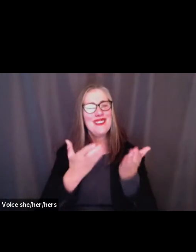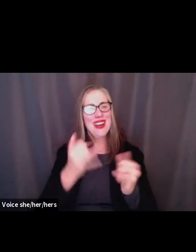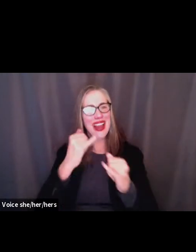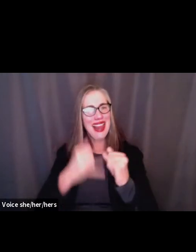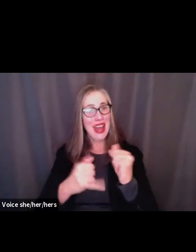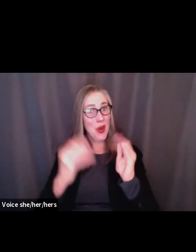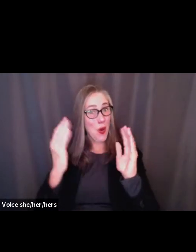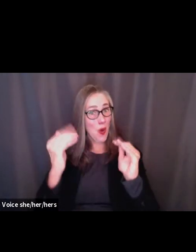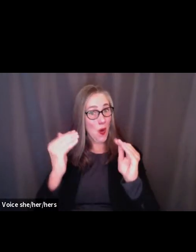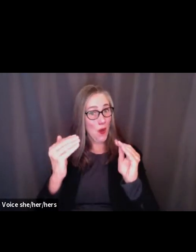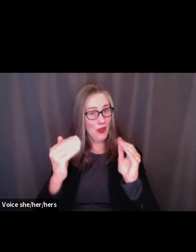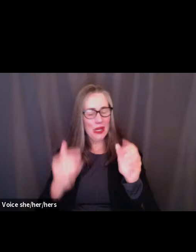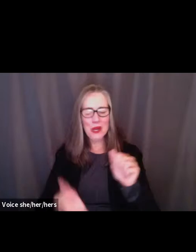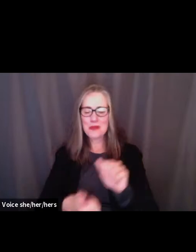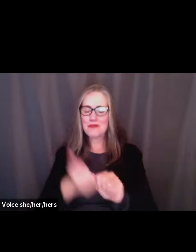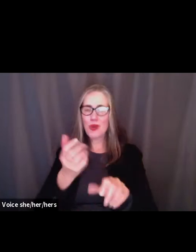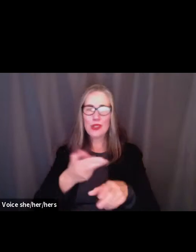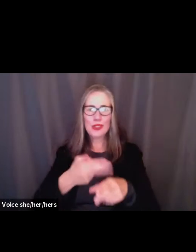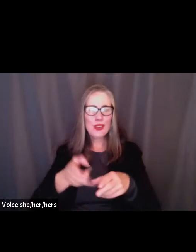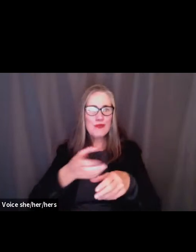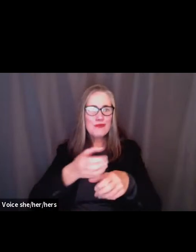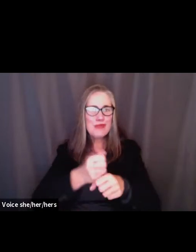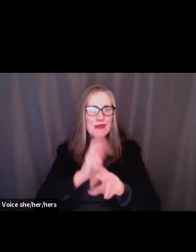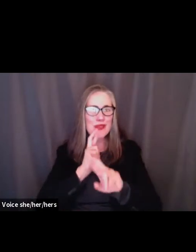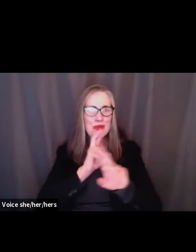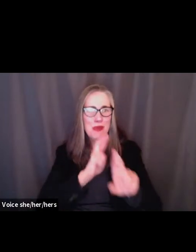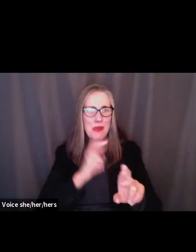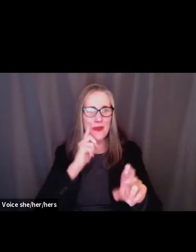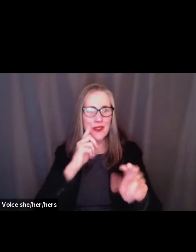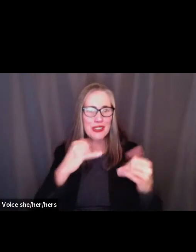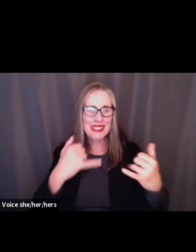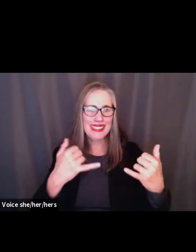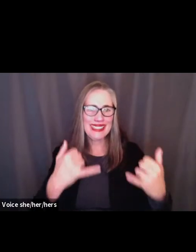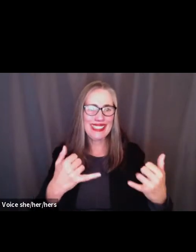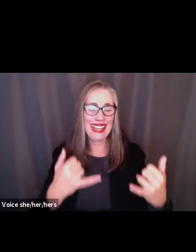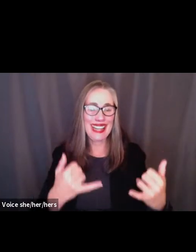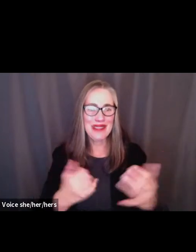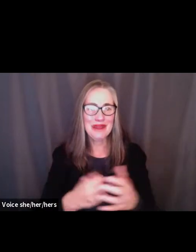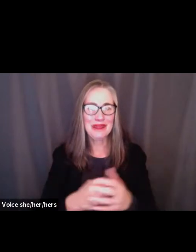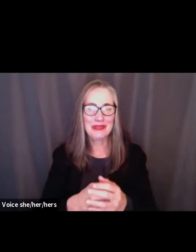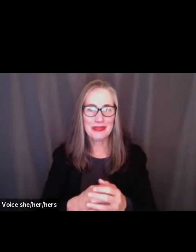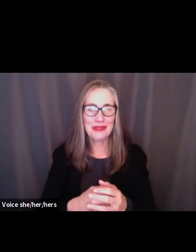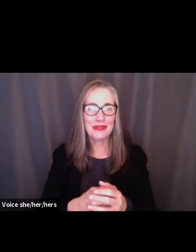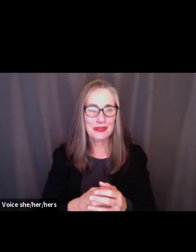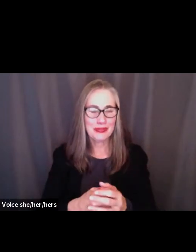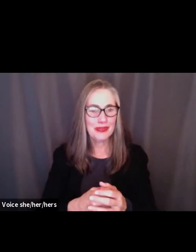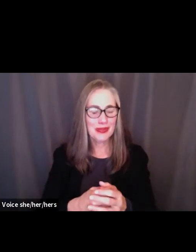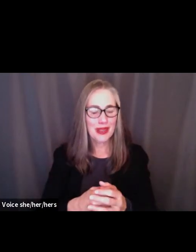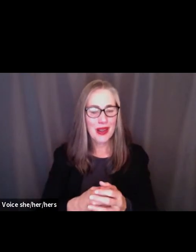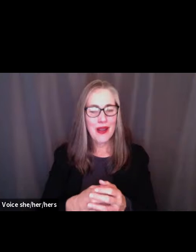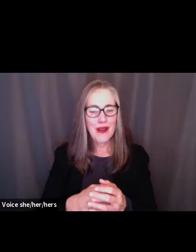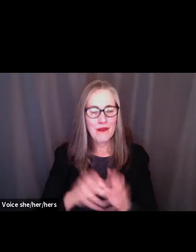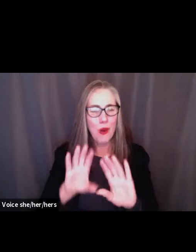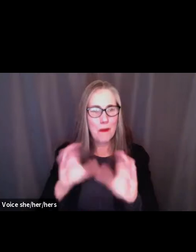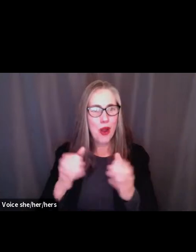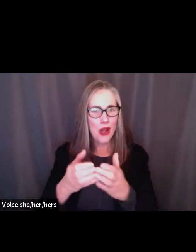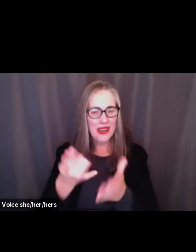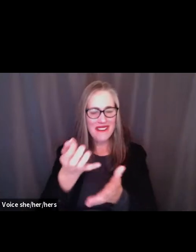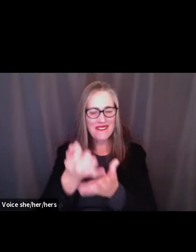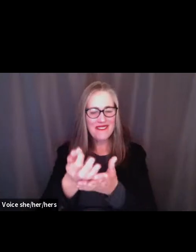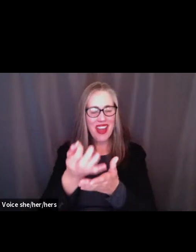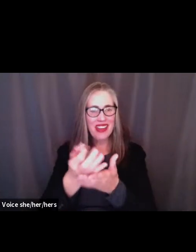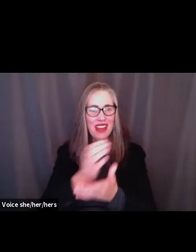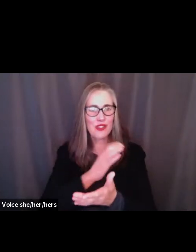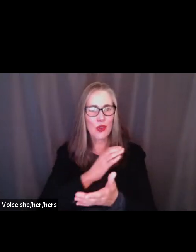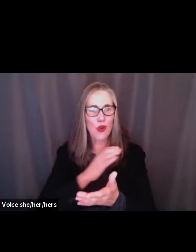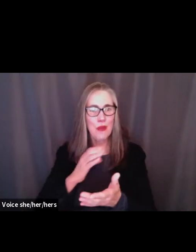hopefully briefest report of the day, and it is for the party's Finance Committee. Our